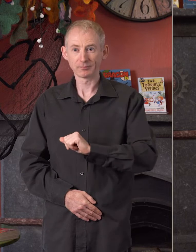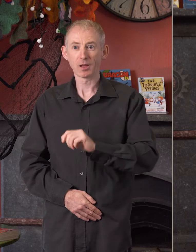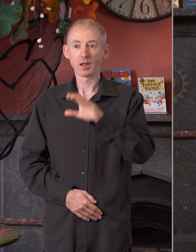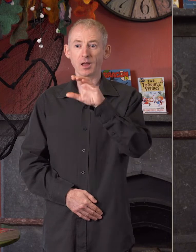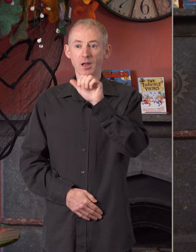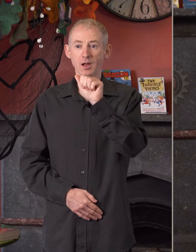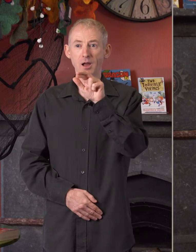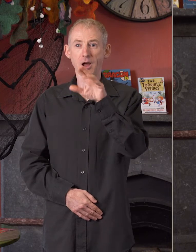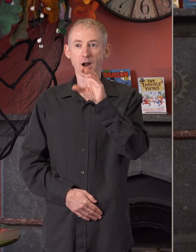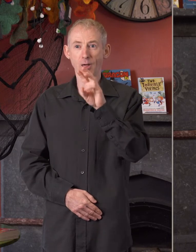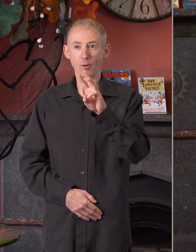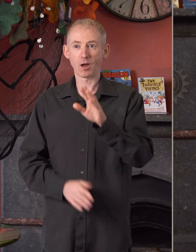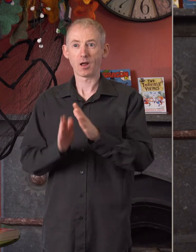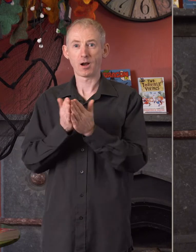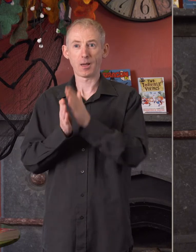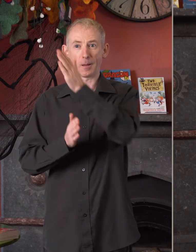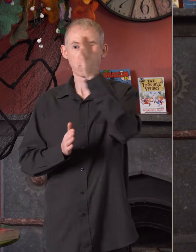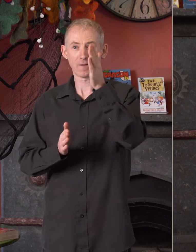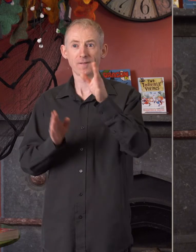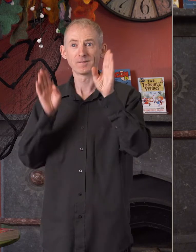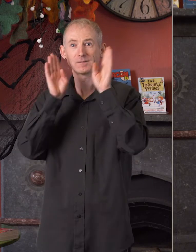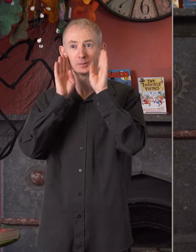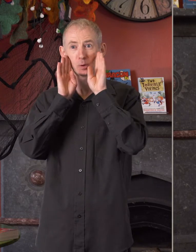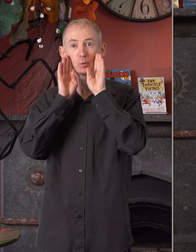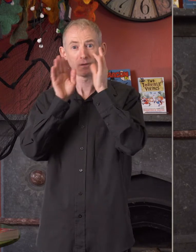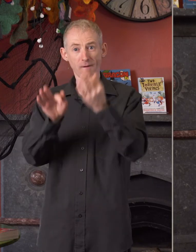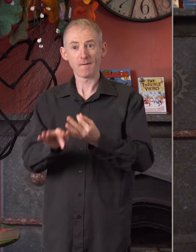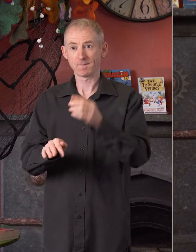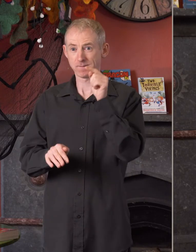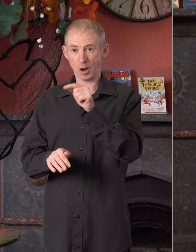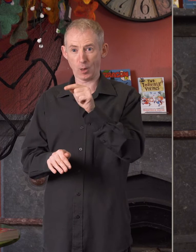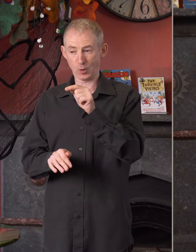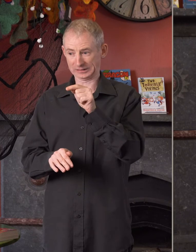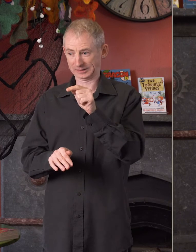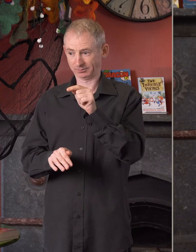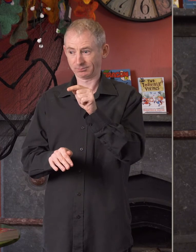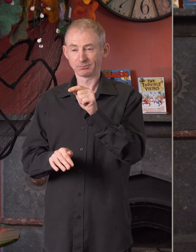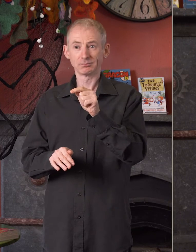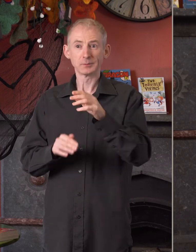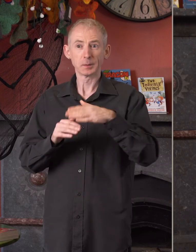Carlow Library's Facebook page for more information on our next signed story time.